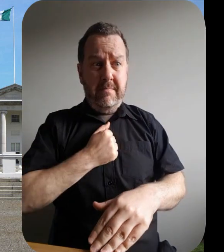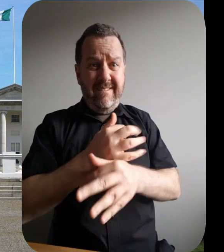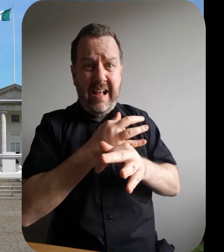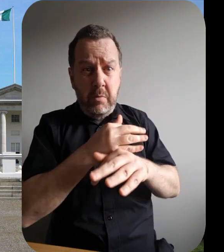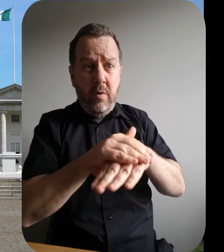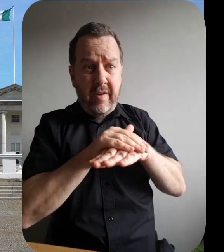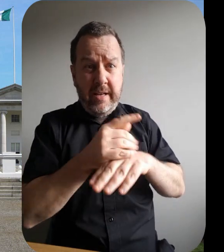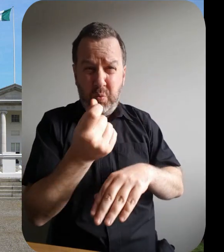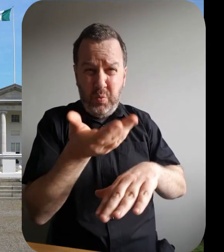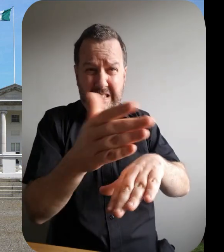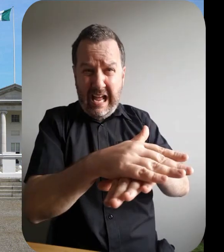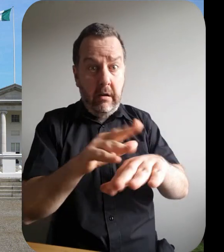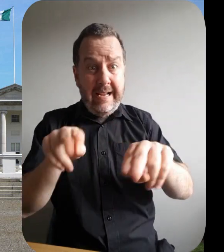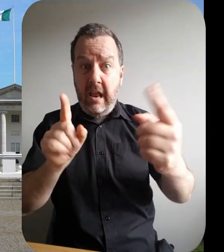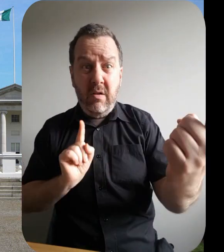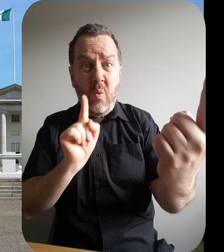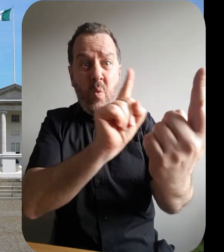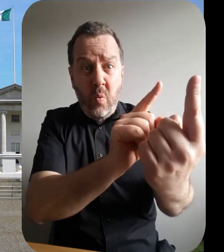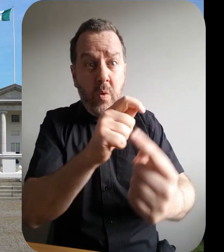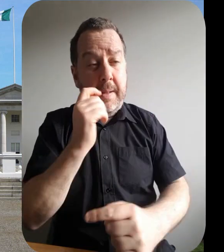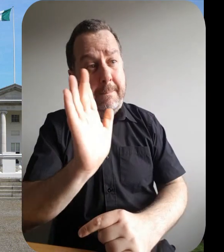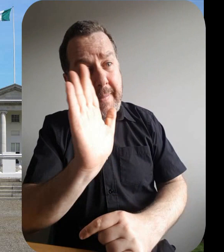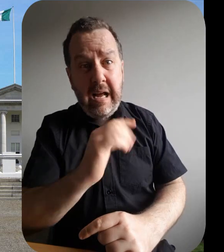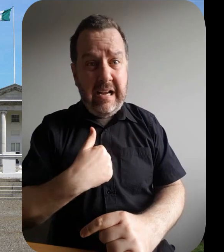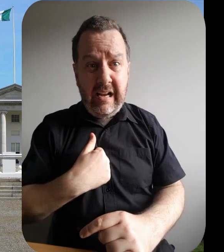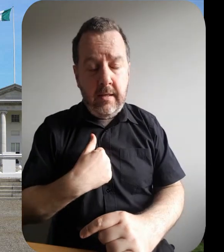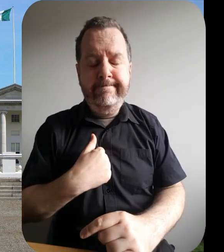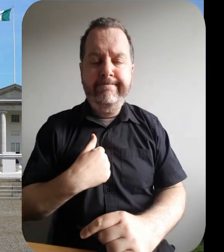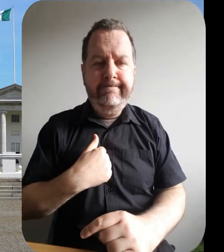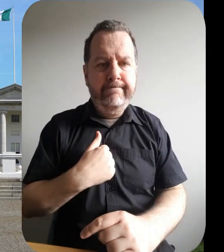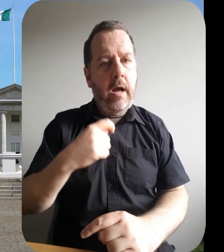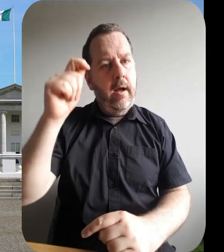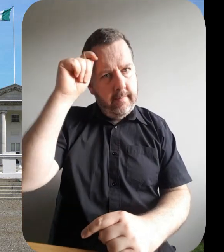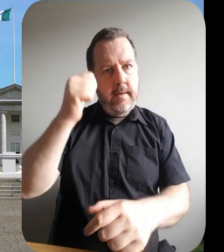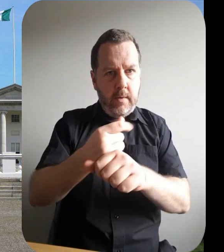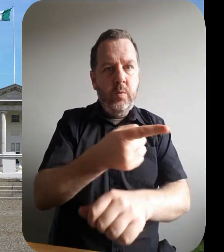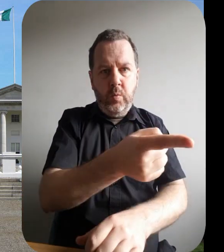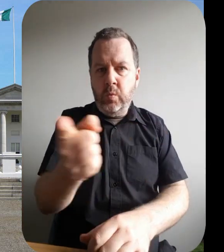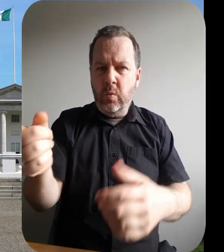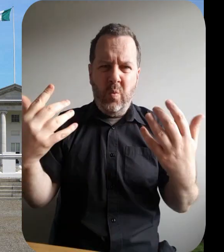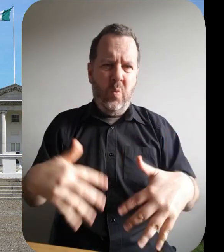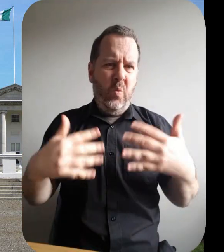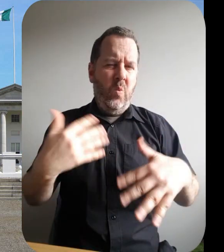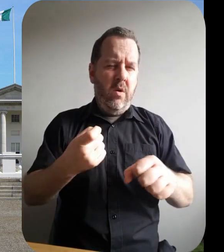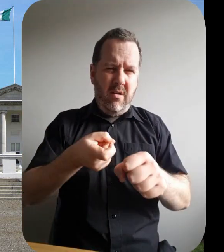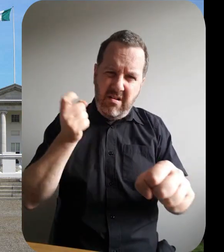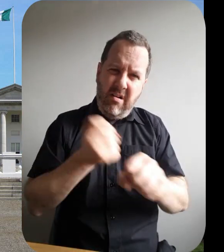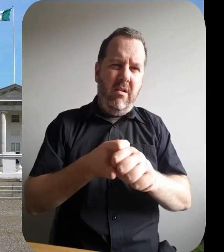final farewells to loved ones. My thoughts are with all of you who face such